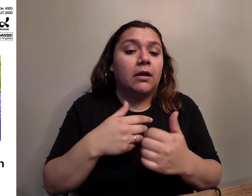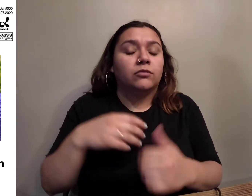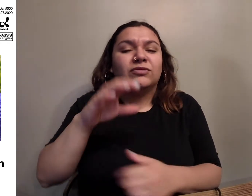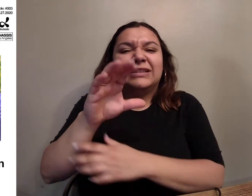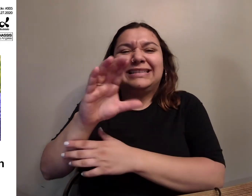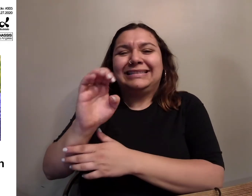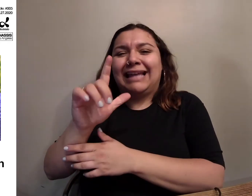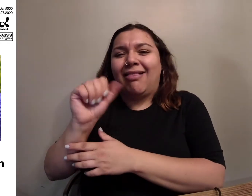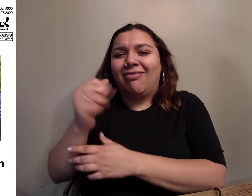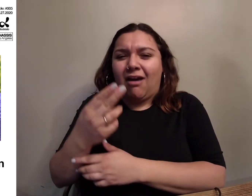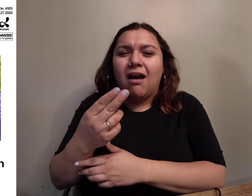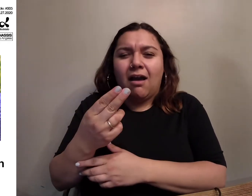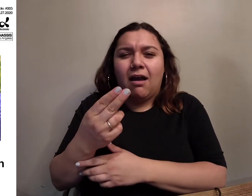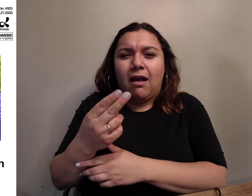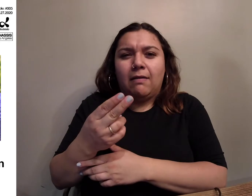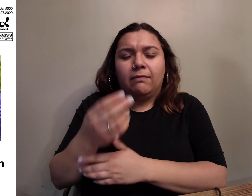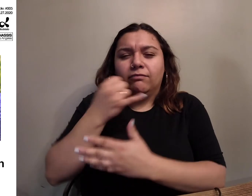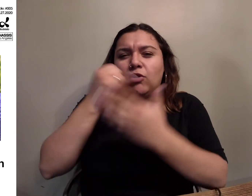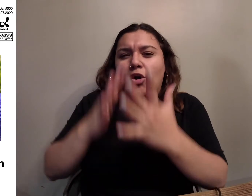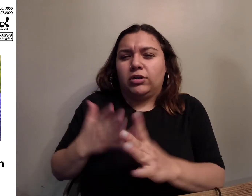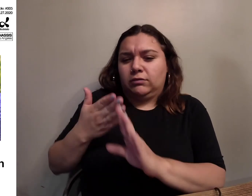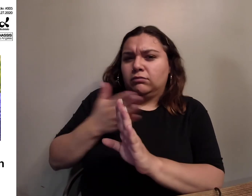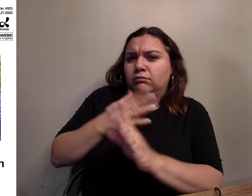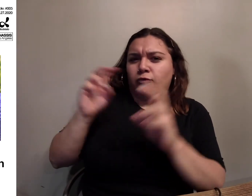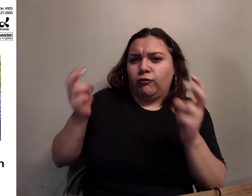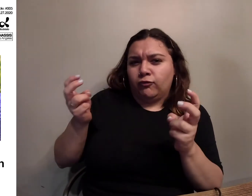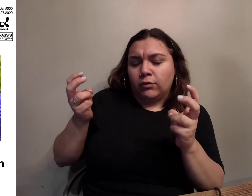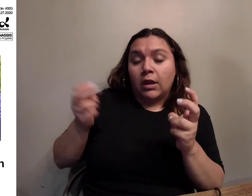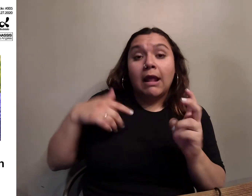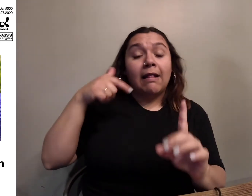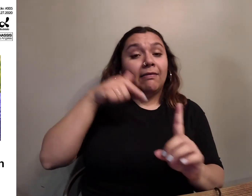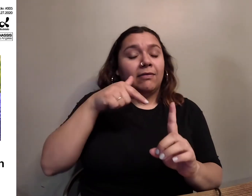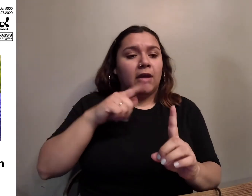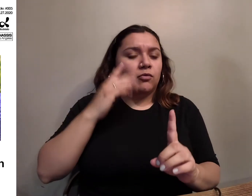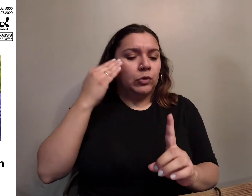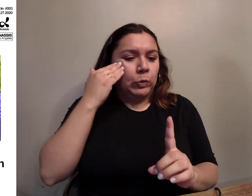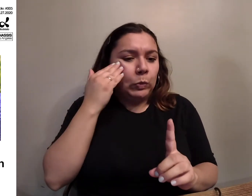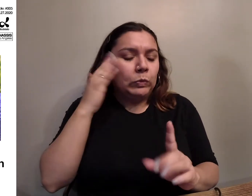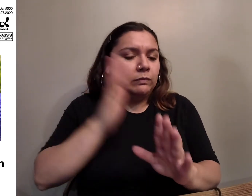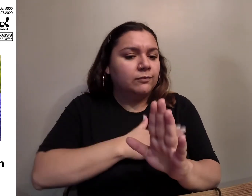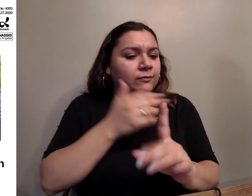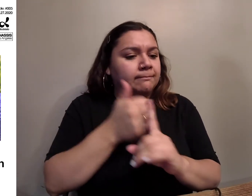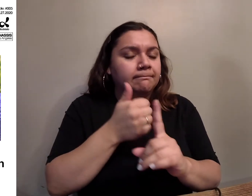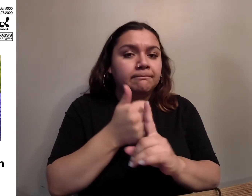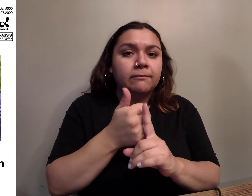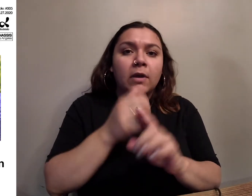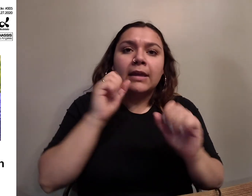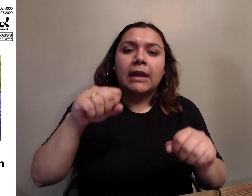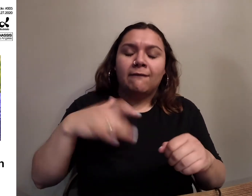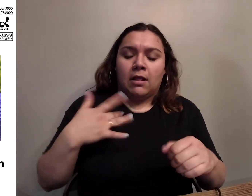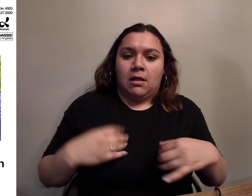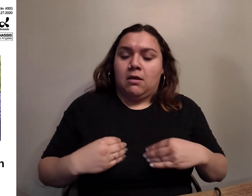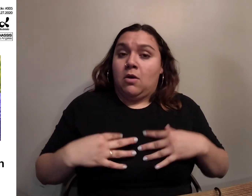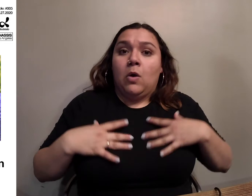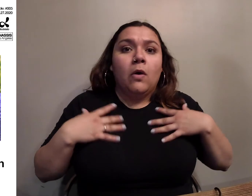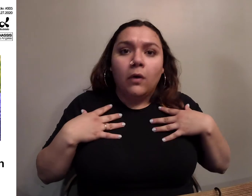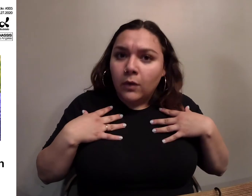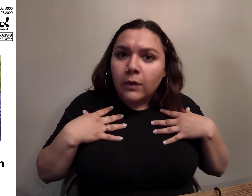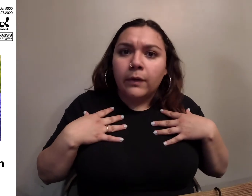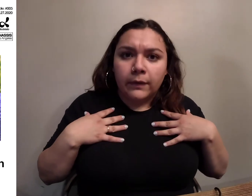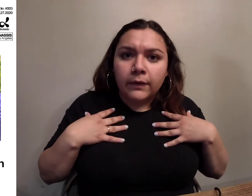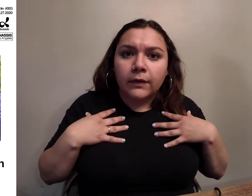fact that it carries something that can charge us, that can invigorate us,